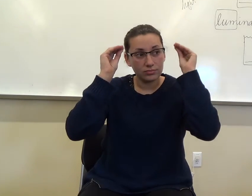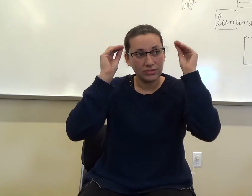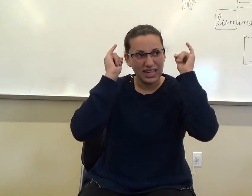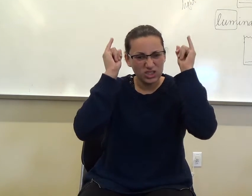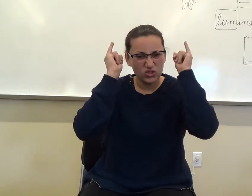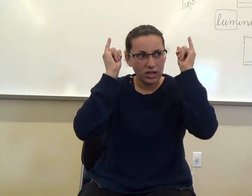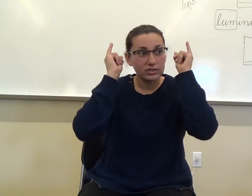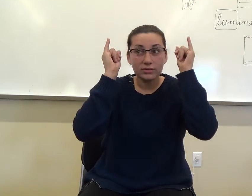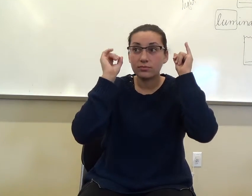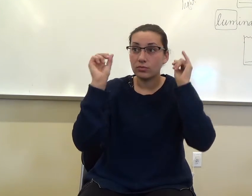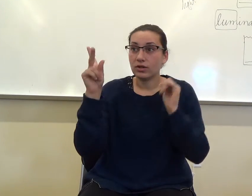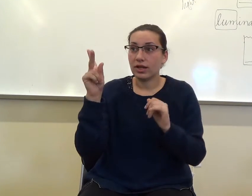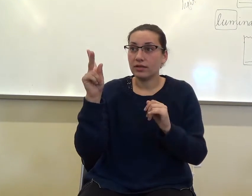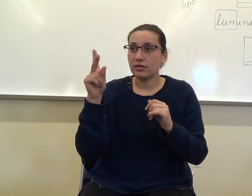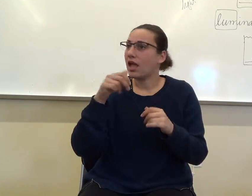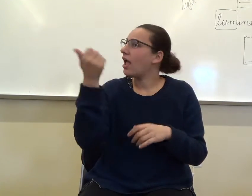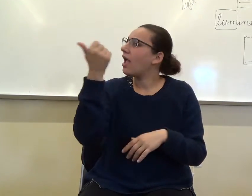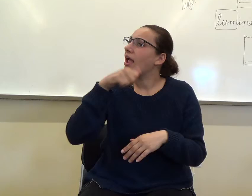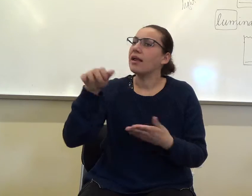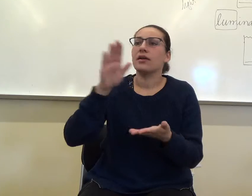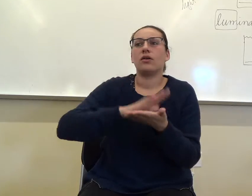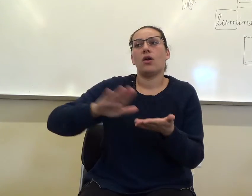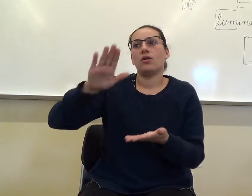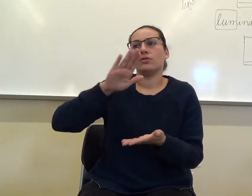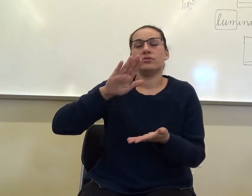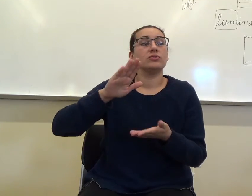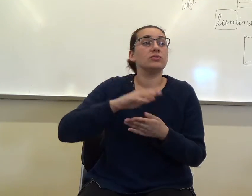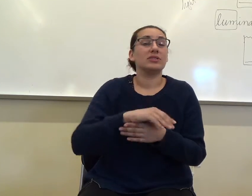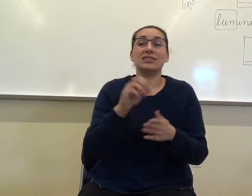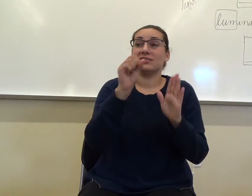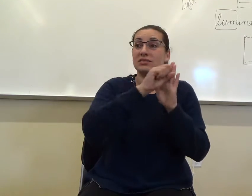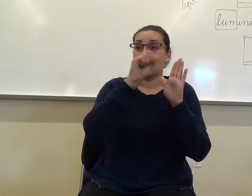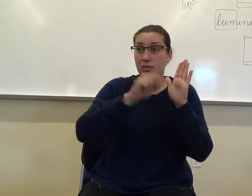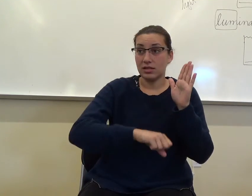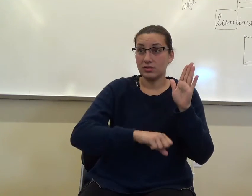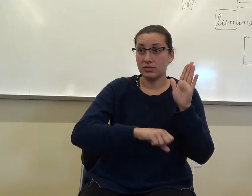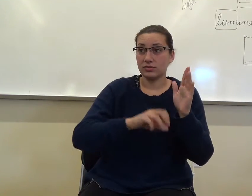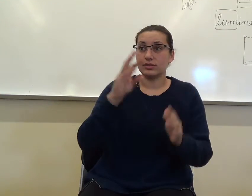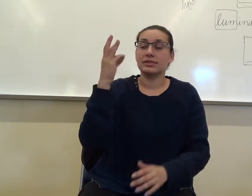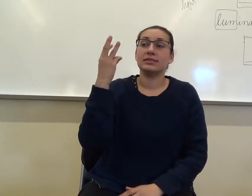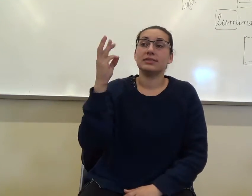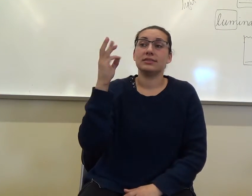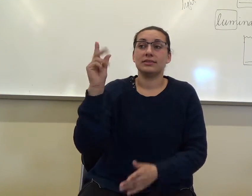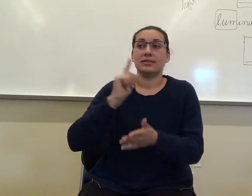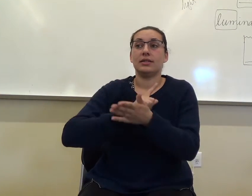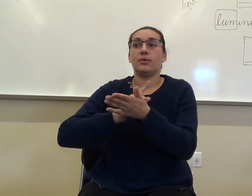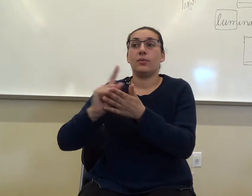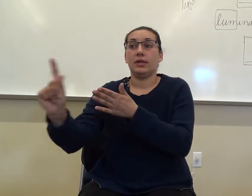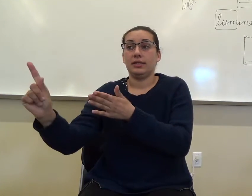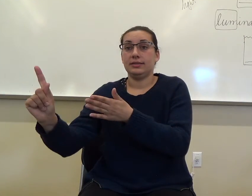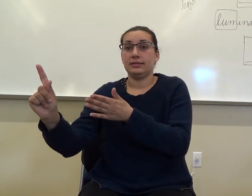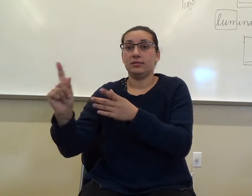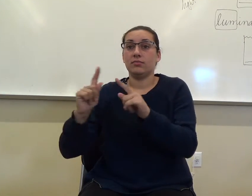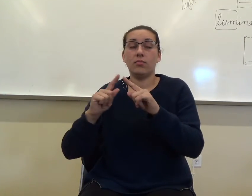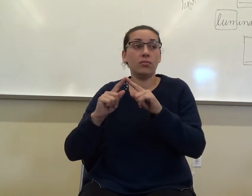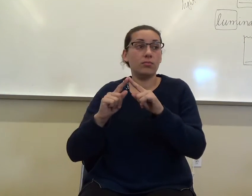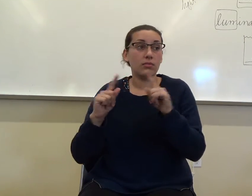not just MPC. The semester is 16 weeks long, but there's